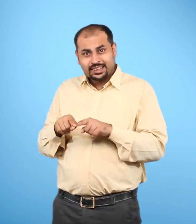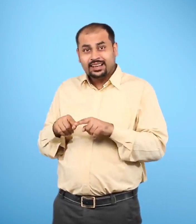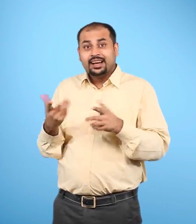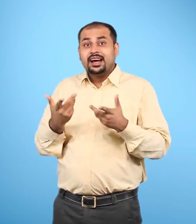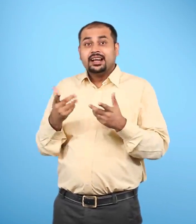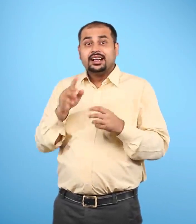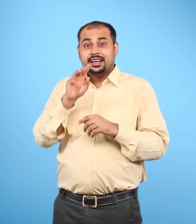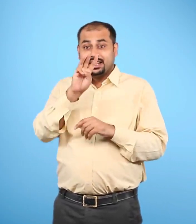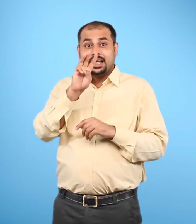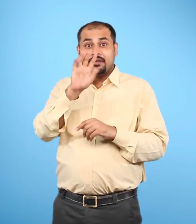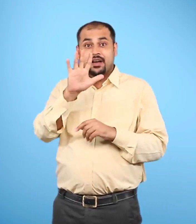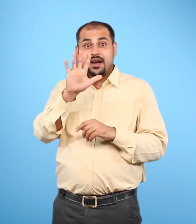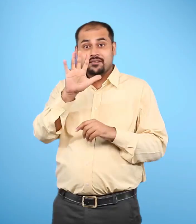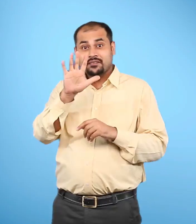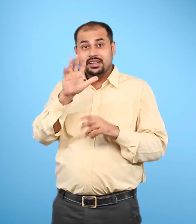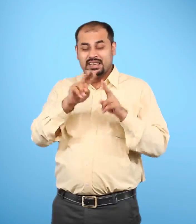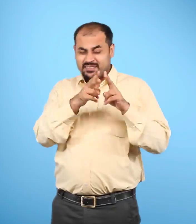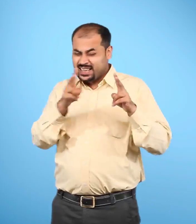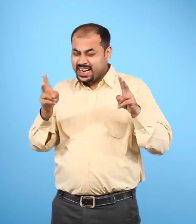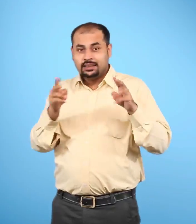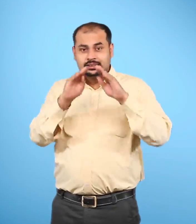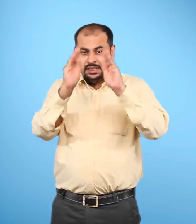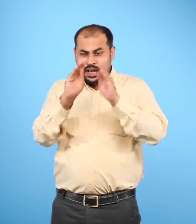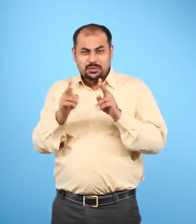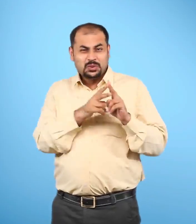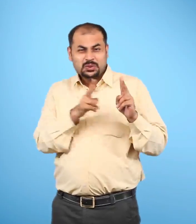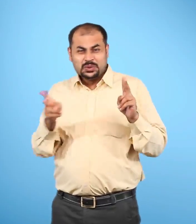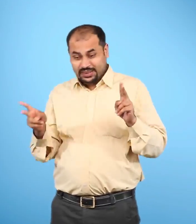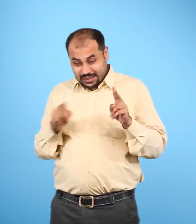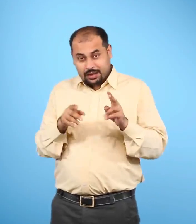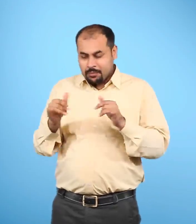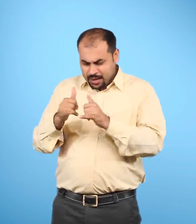case there will be 35 different shapes possible.